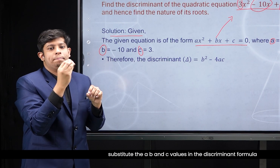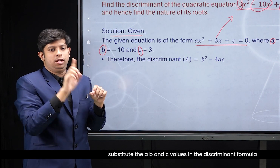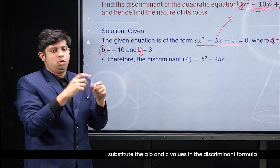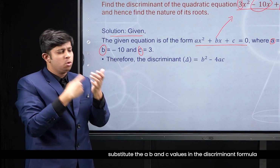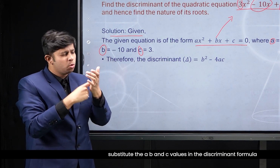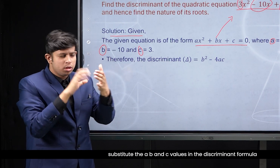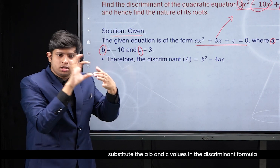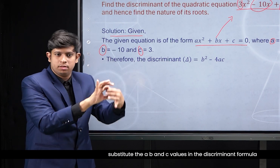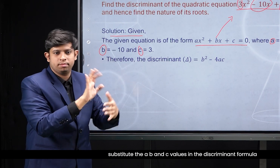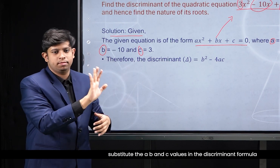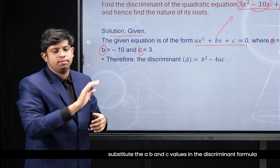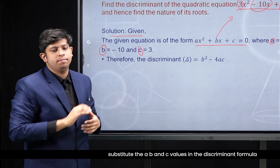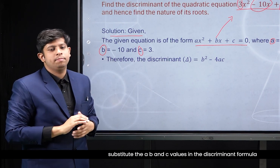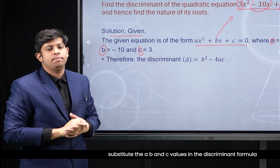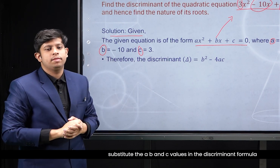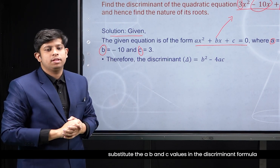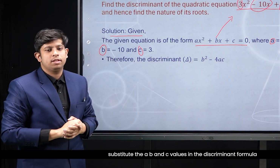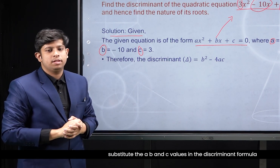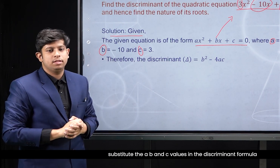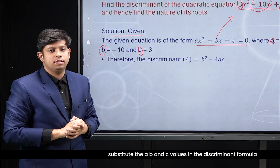the discriminant formula.